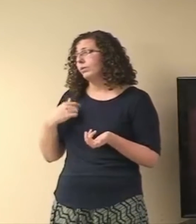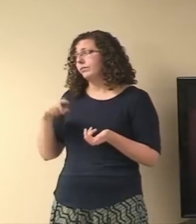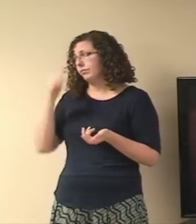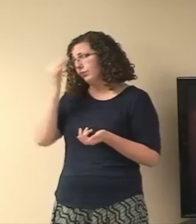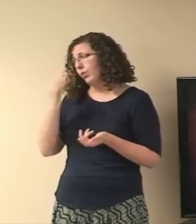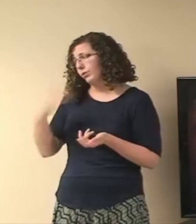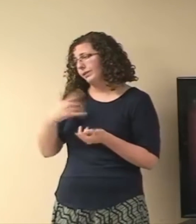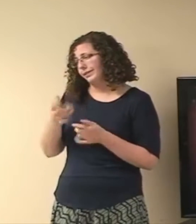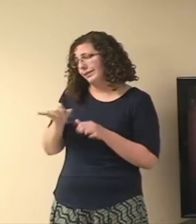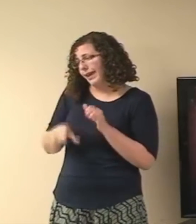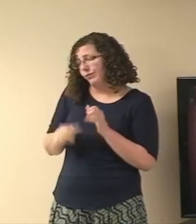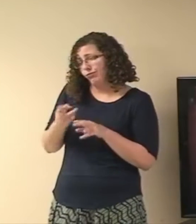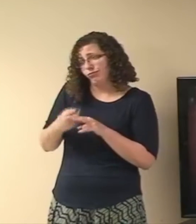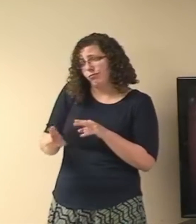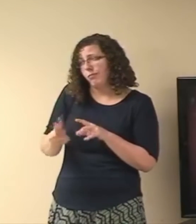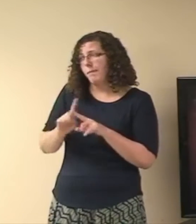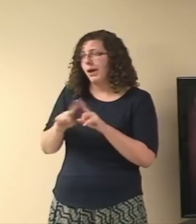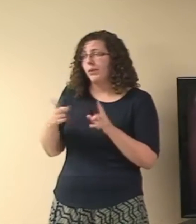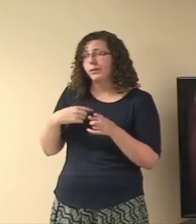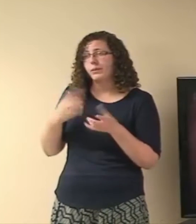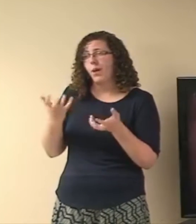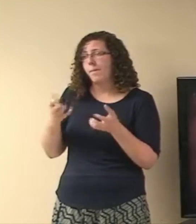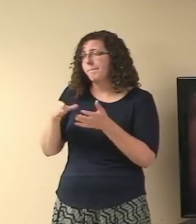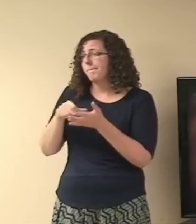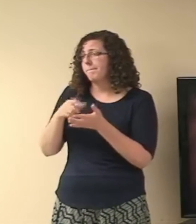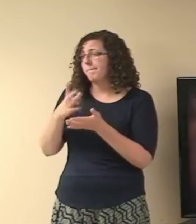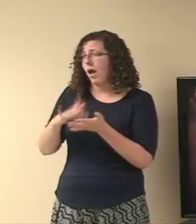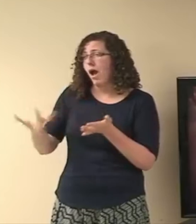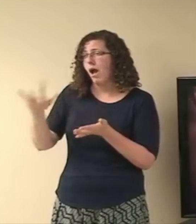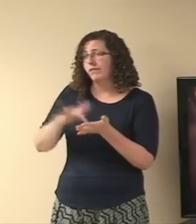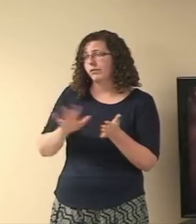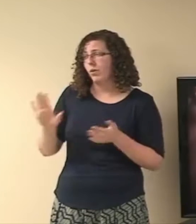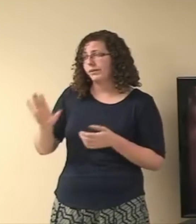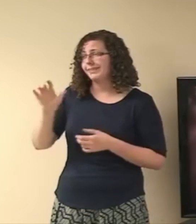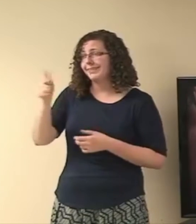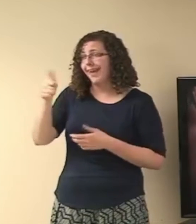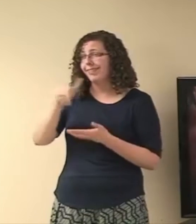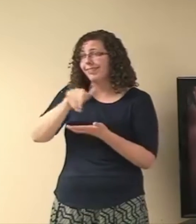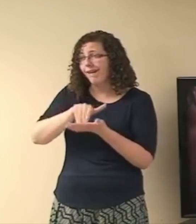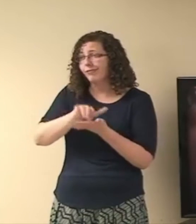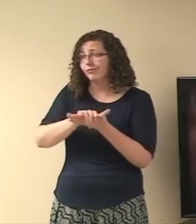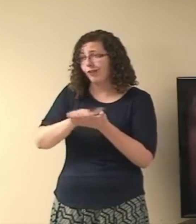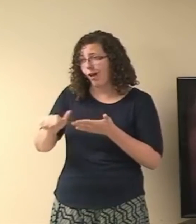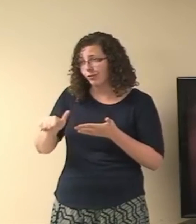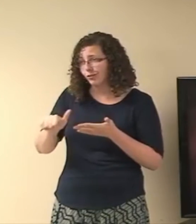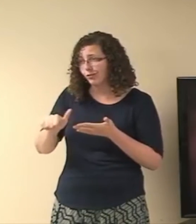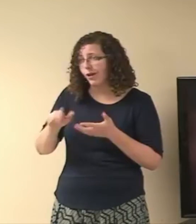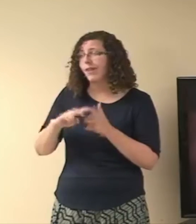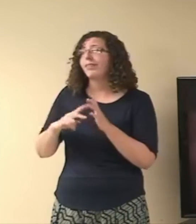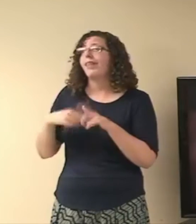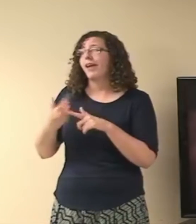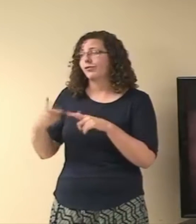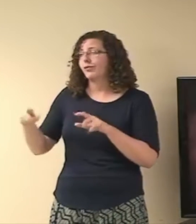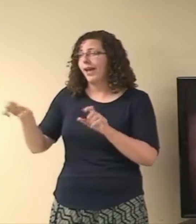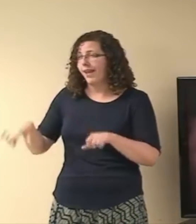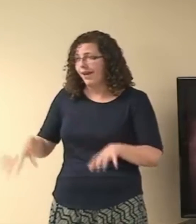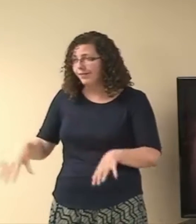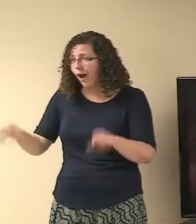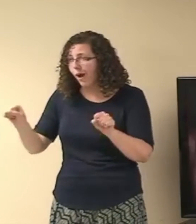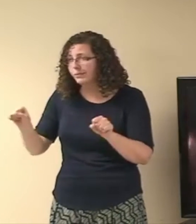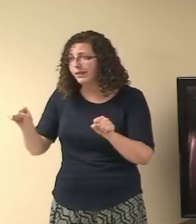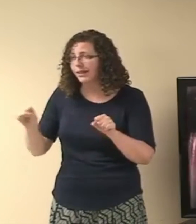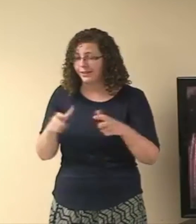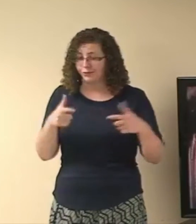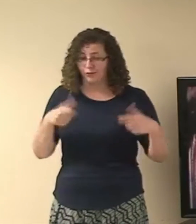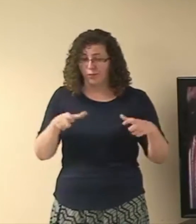I really don't know how to say this, but we want to pay off your $10,000 left in debt so you guys can adopt. She pulls out her checkbook and goes,